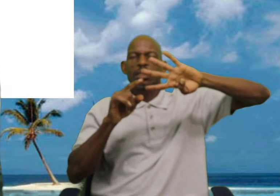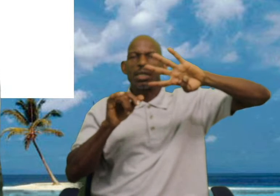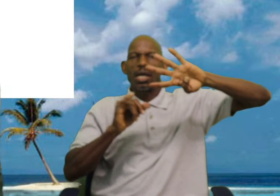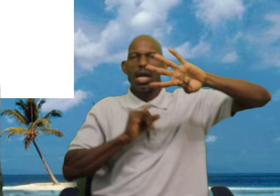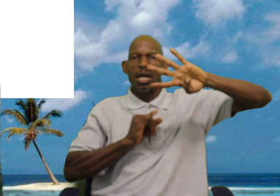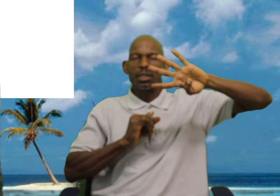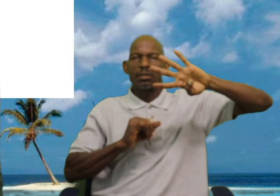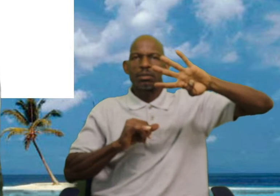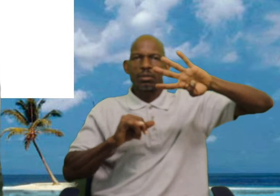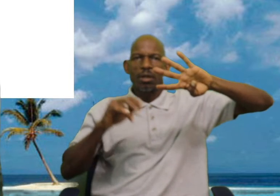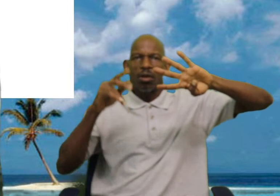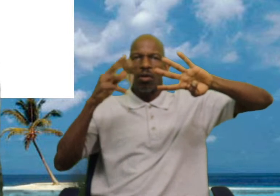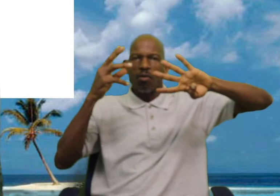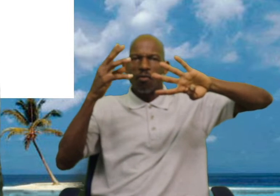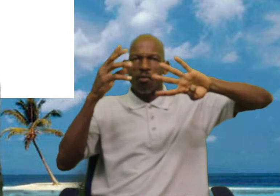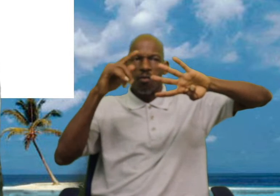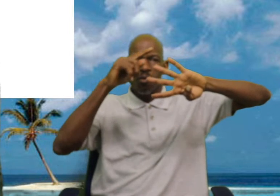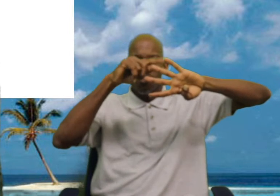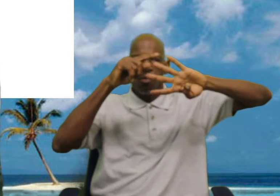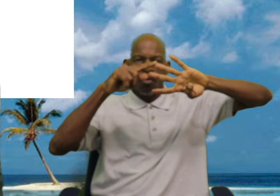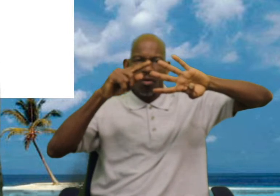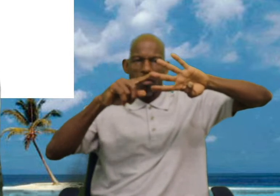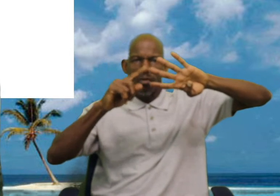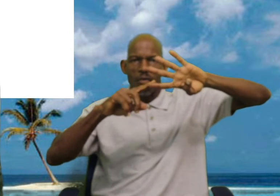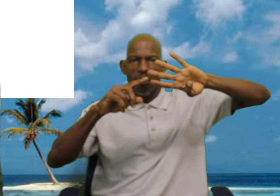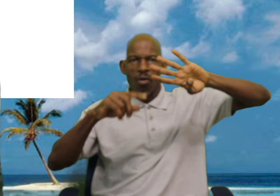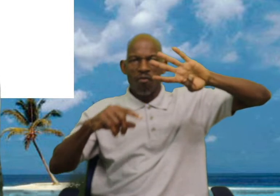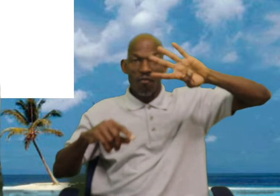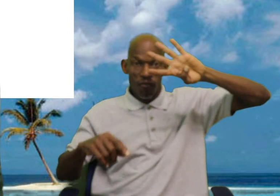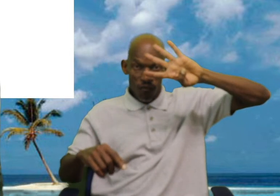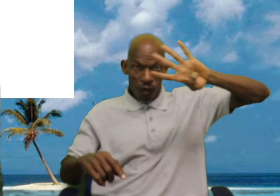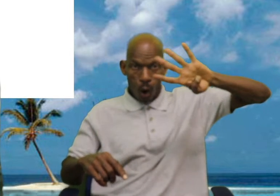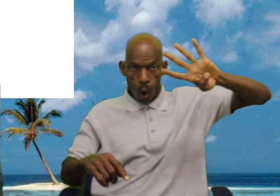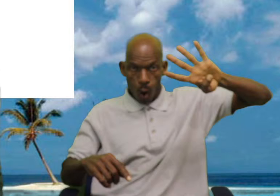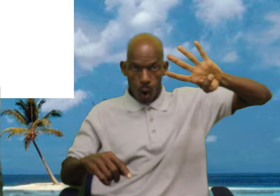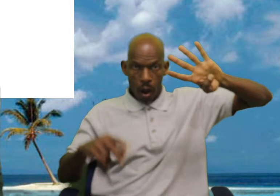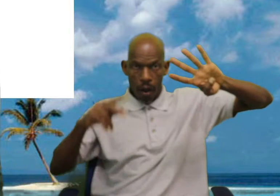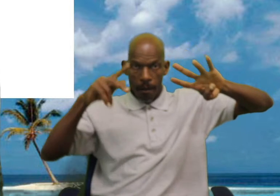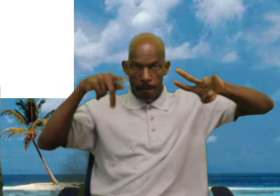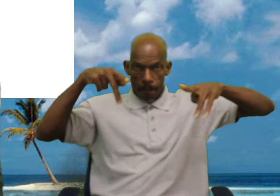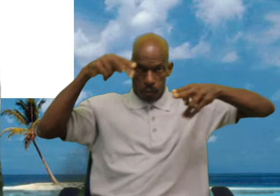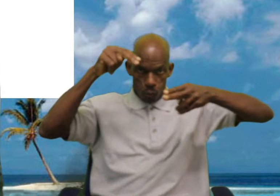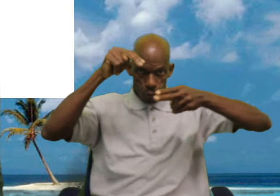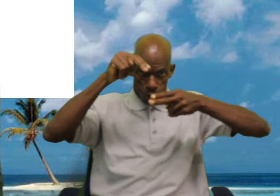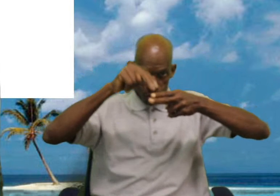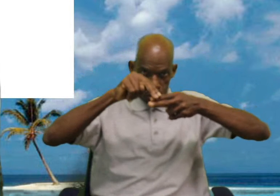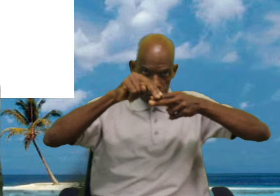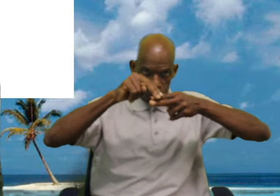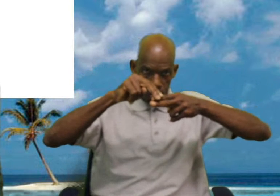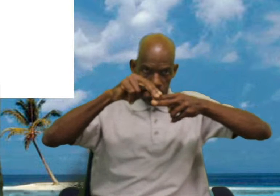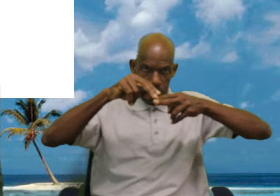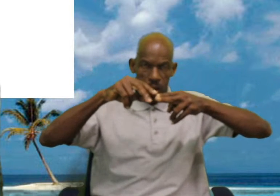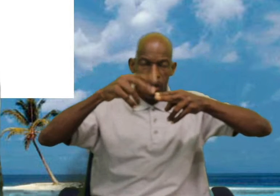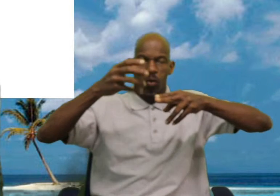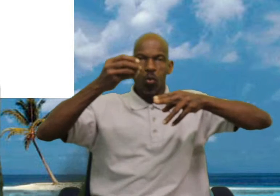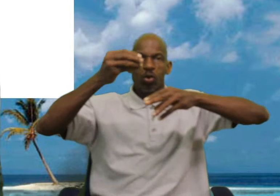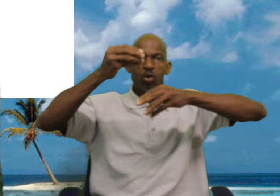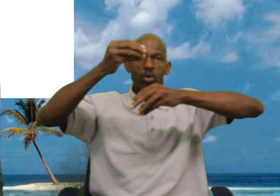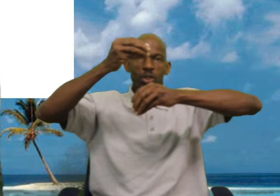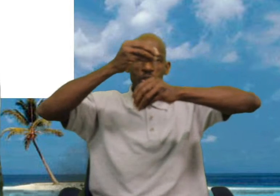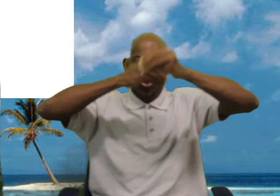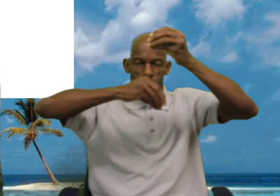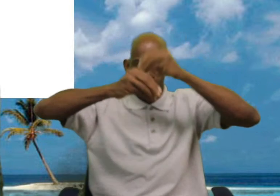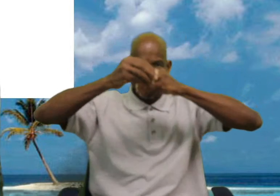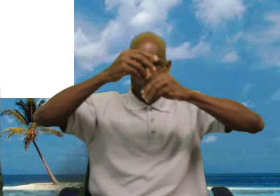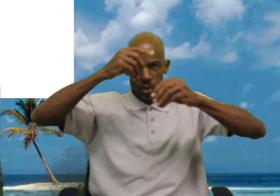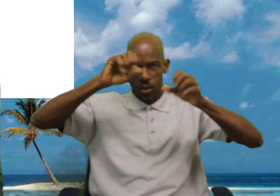is the pronouns, but you want them to replace a subject. So you want to find what word